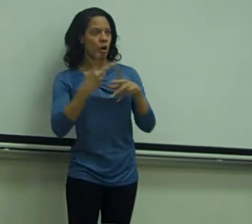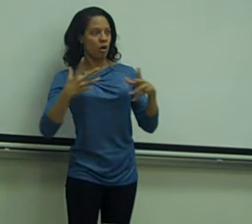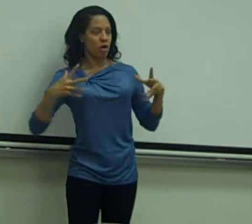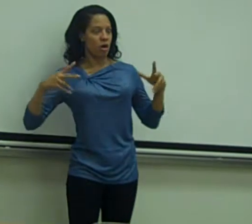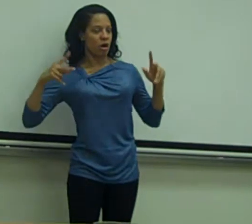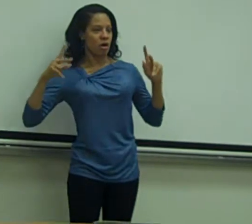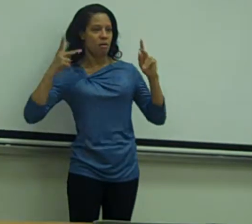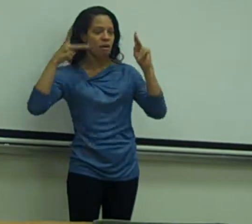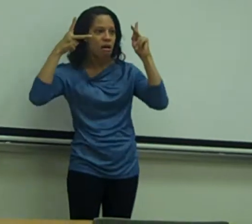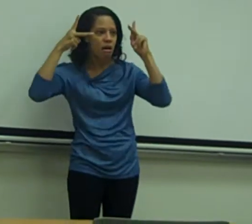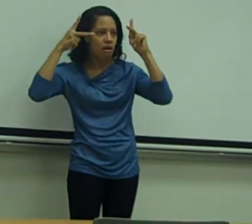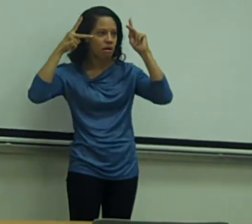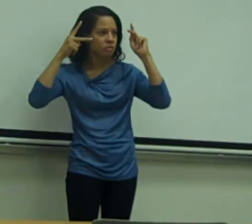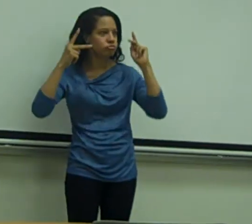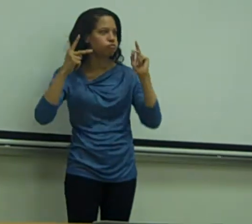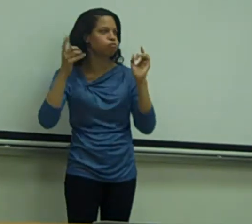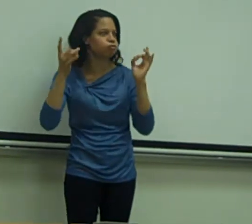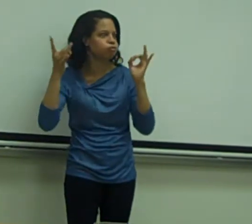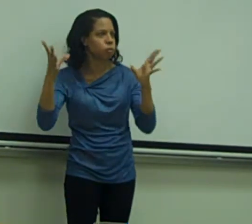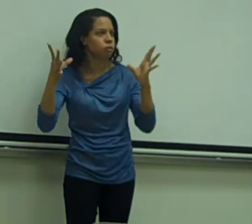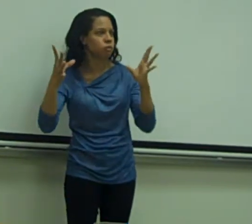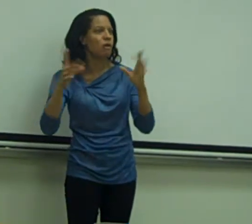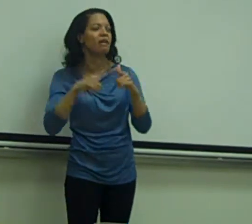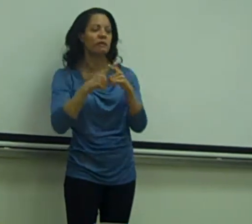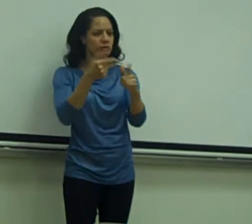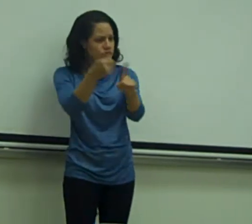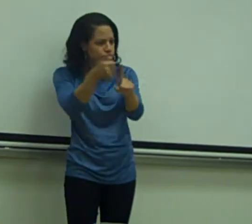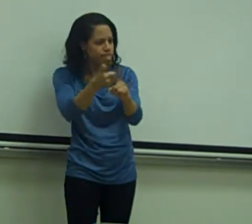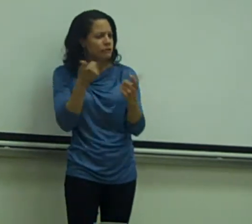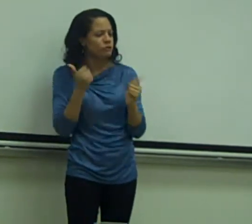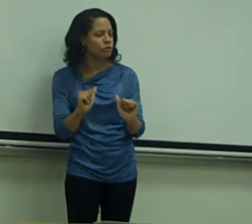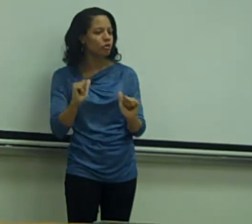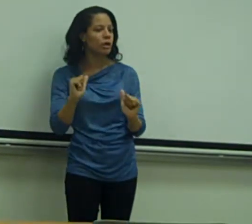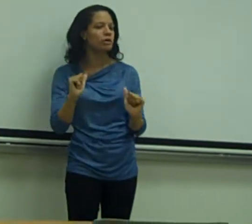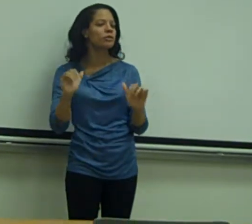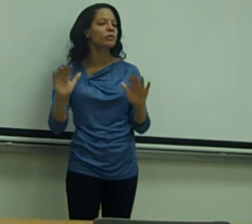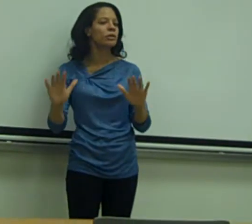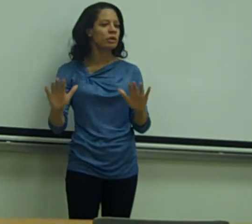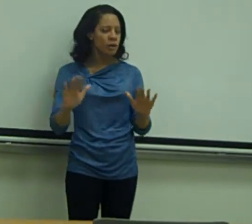down, or you fall asleep or whatever. But it was like that